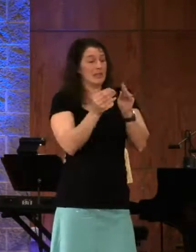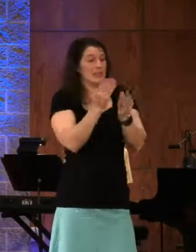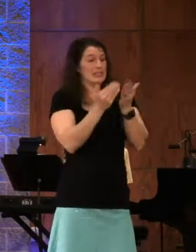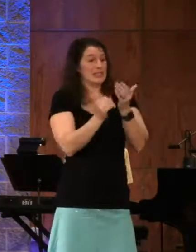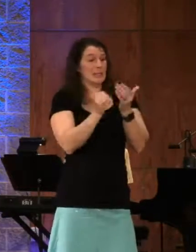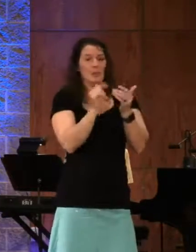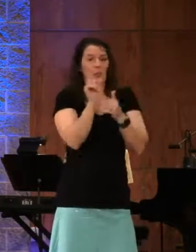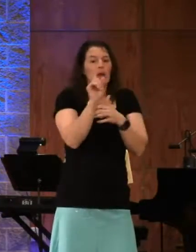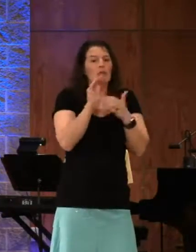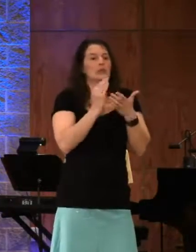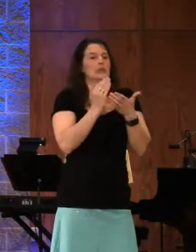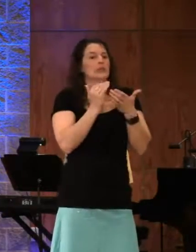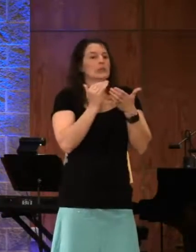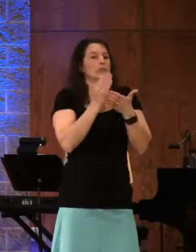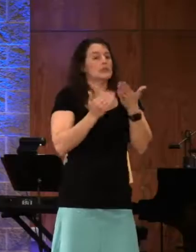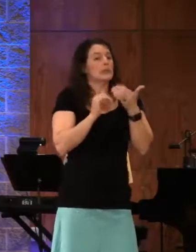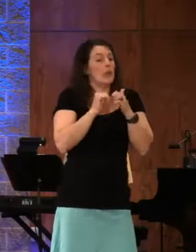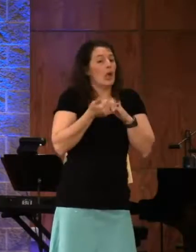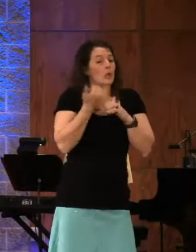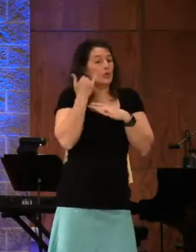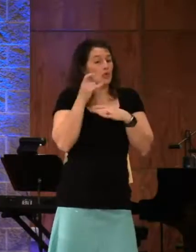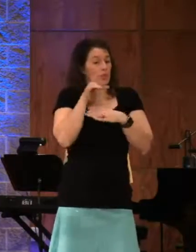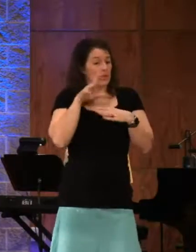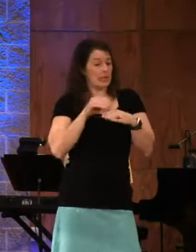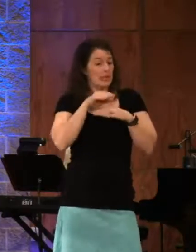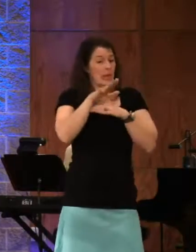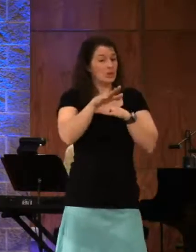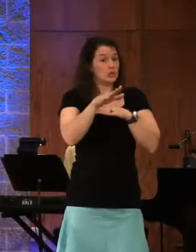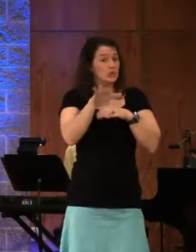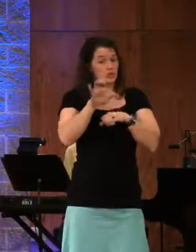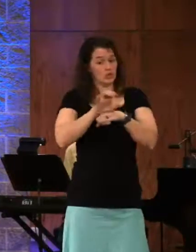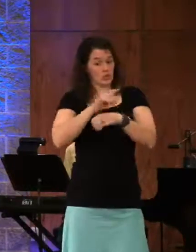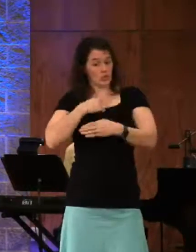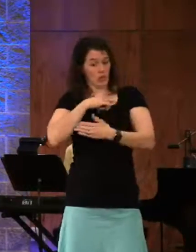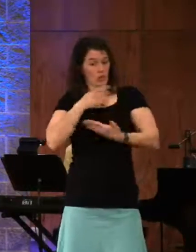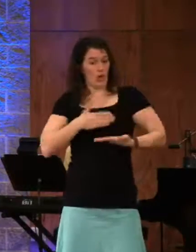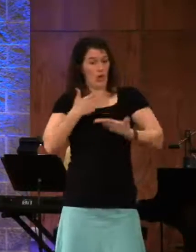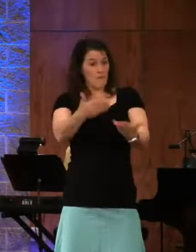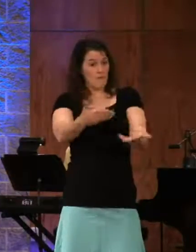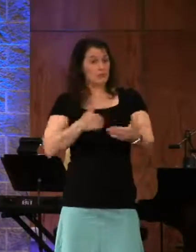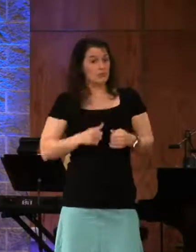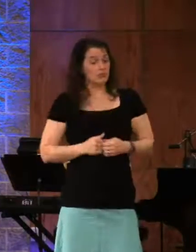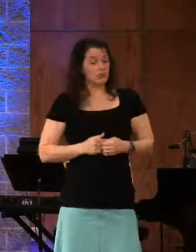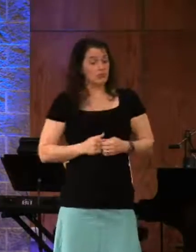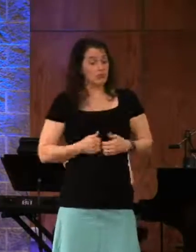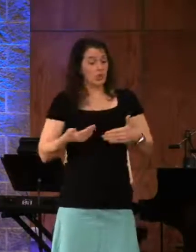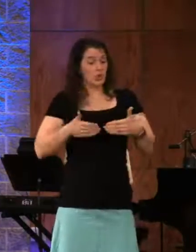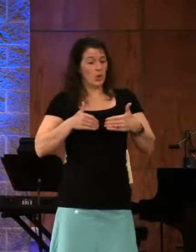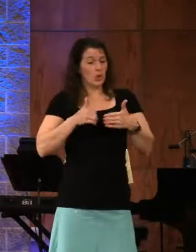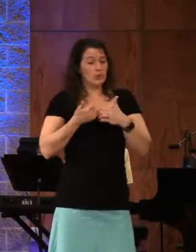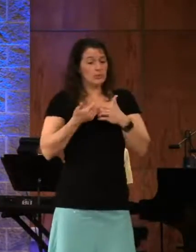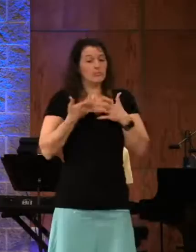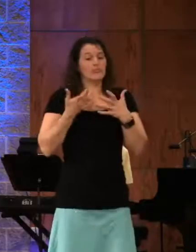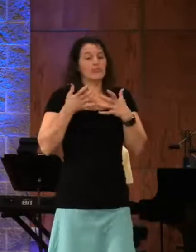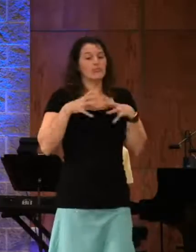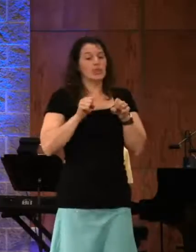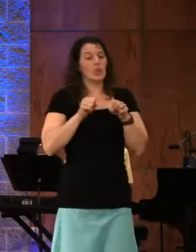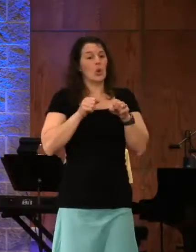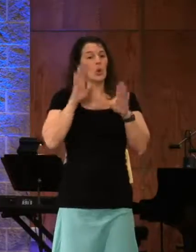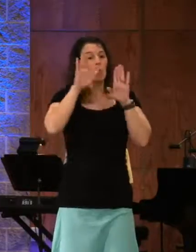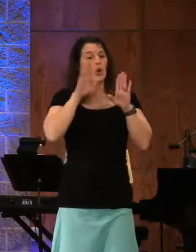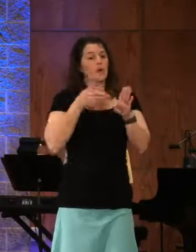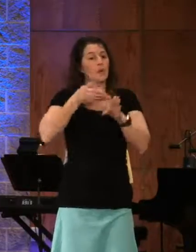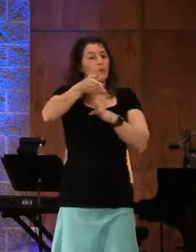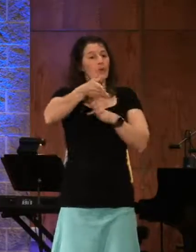you need to receive some confidential Christian counsel, as a church, we offer this. And there's a way that you can get some wonderful,